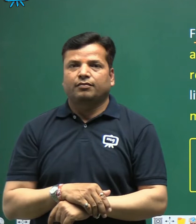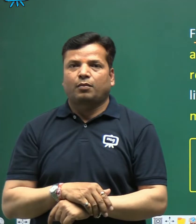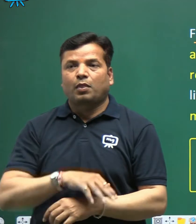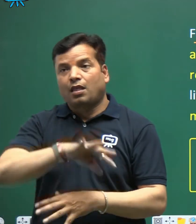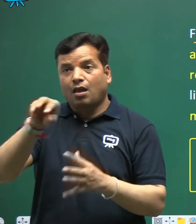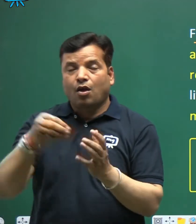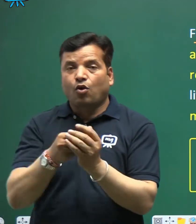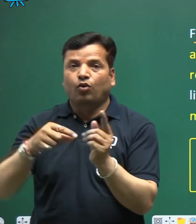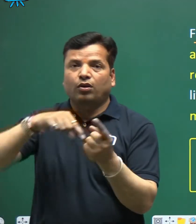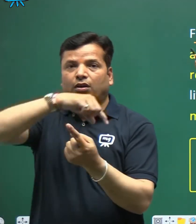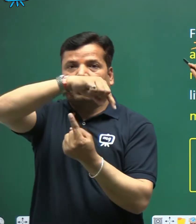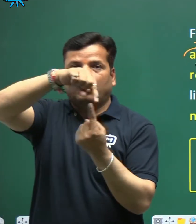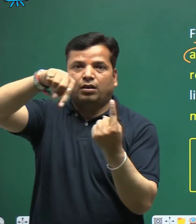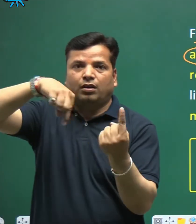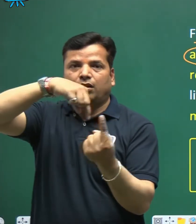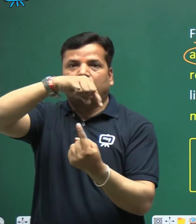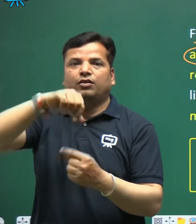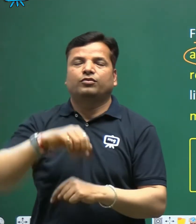all around